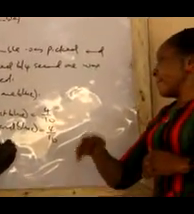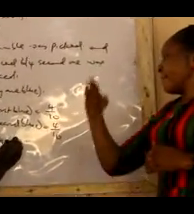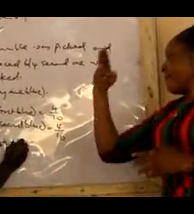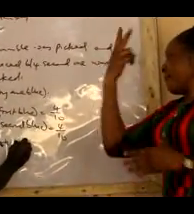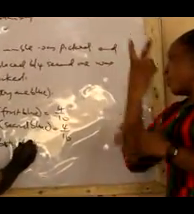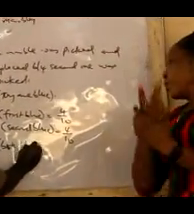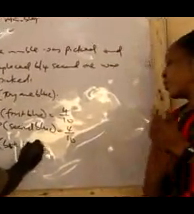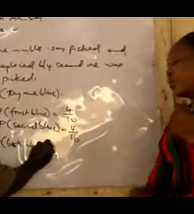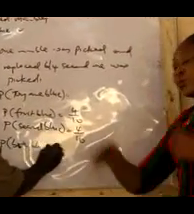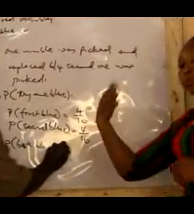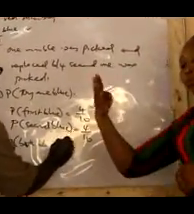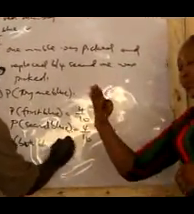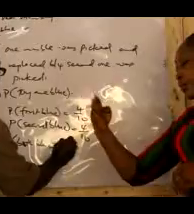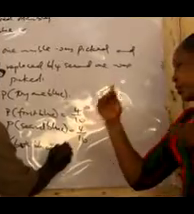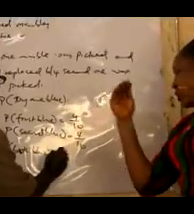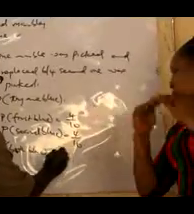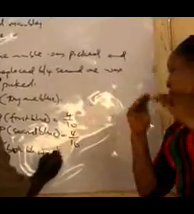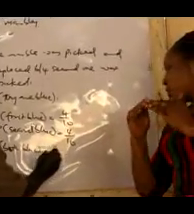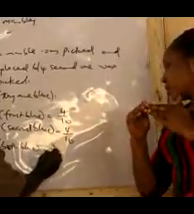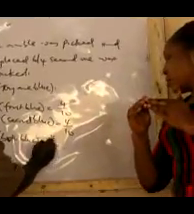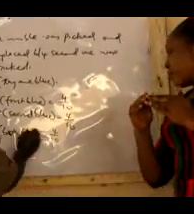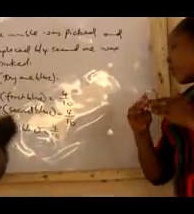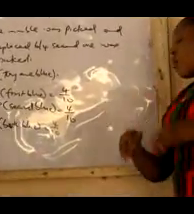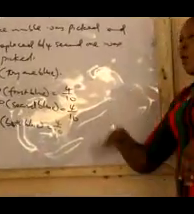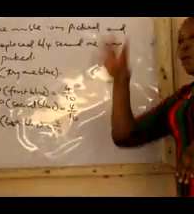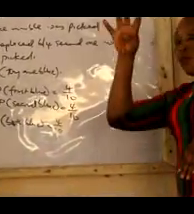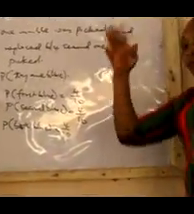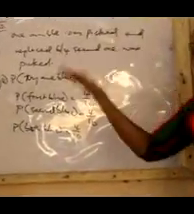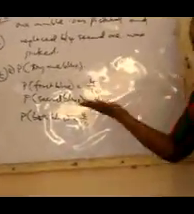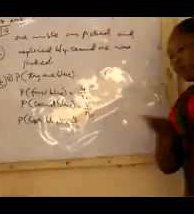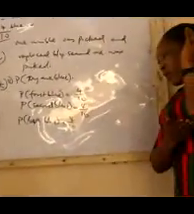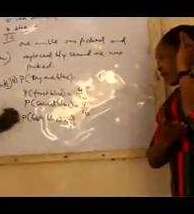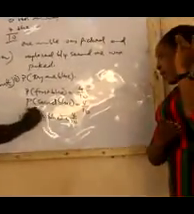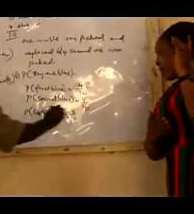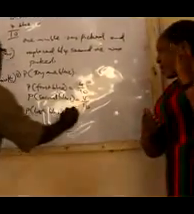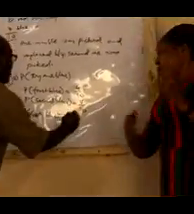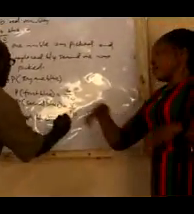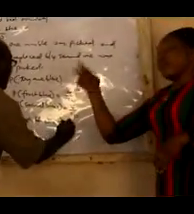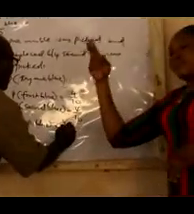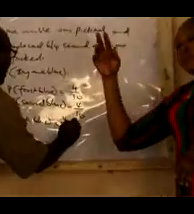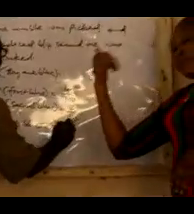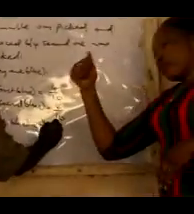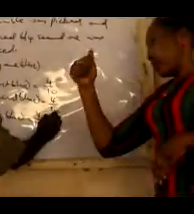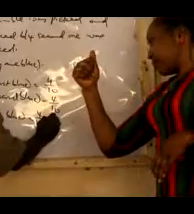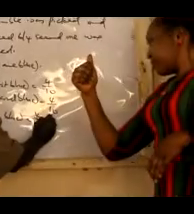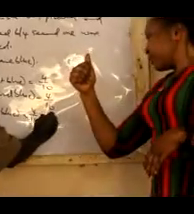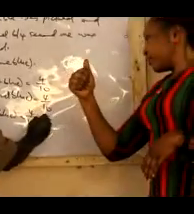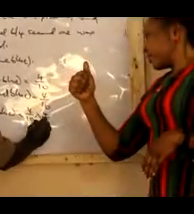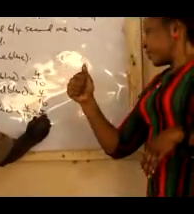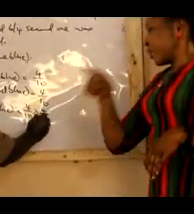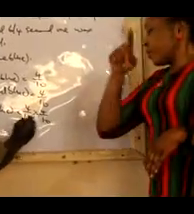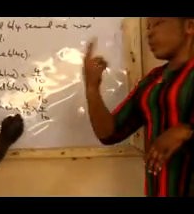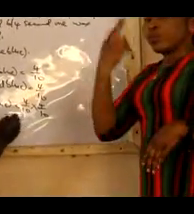blue equals 4 over 10, both P multiplication law, multiplied by